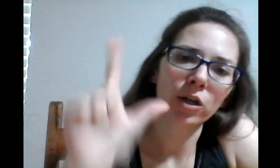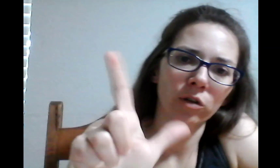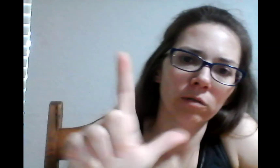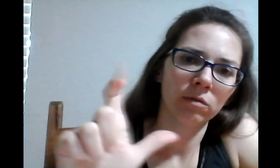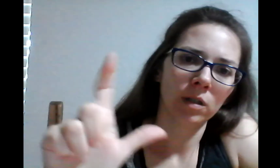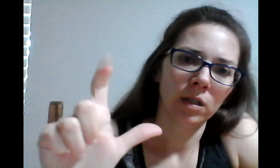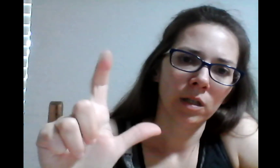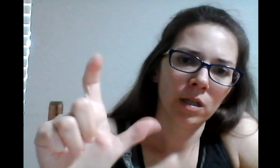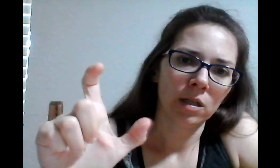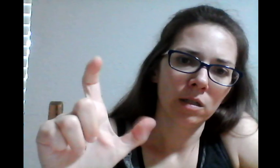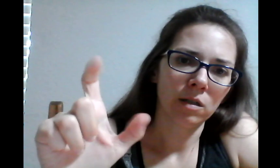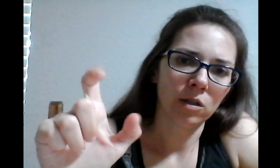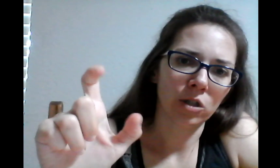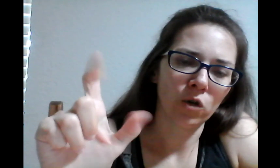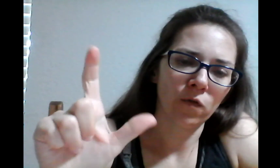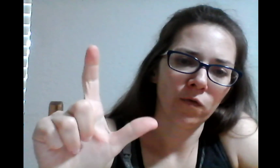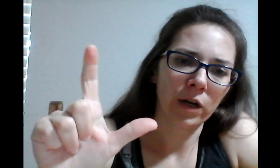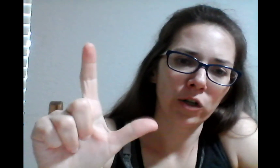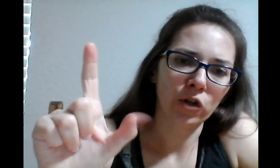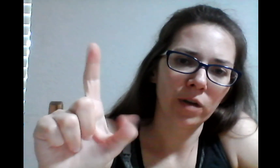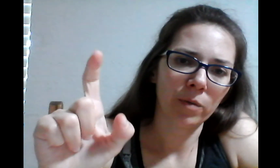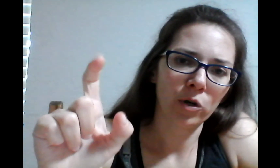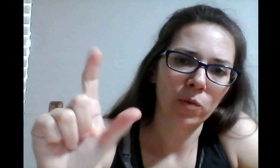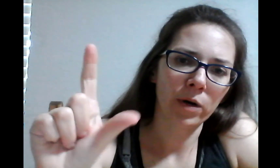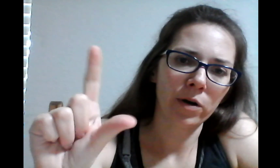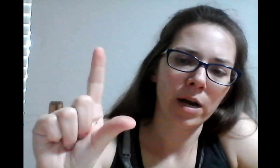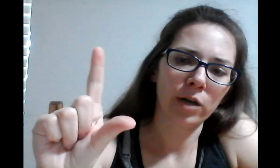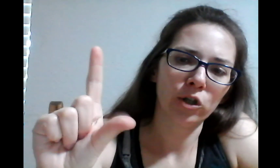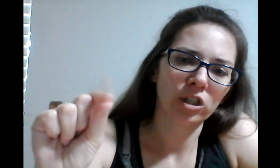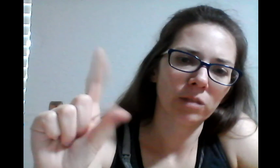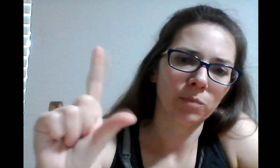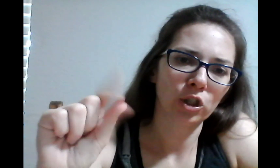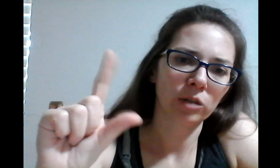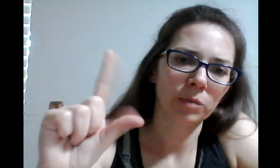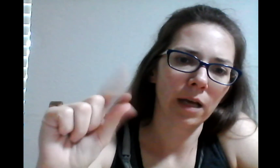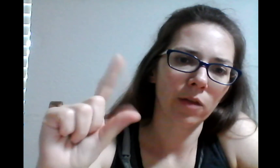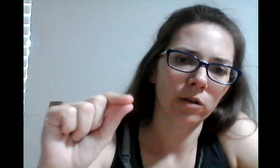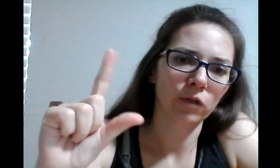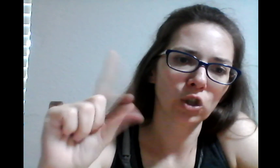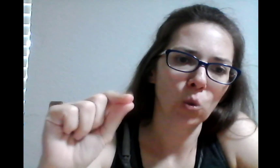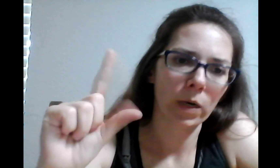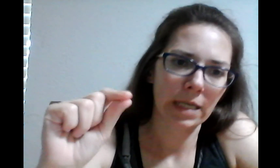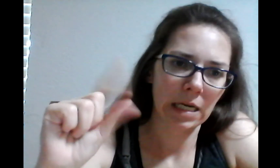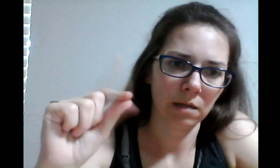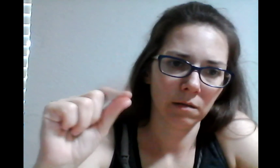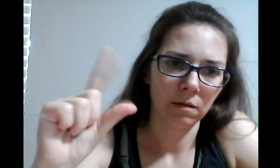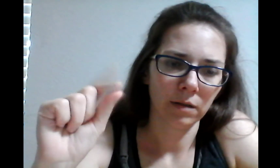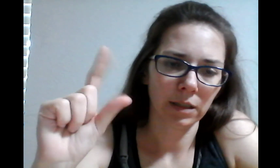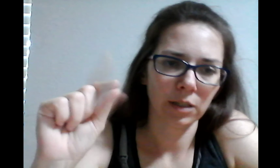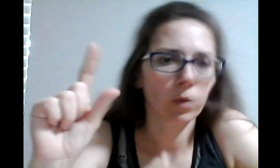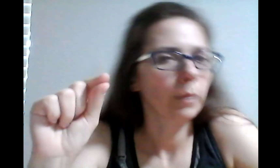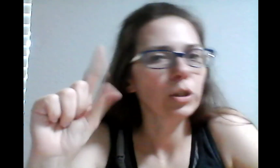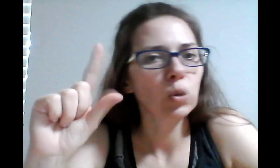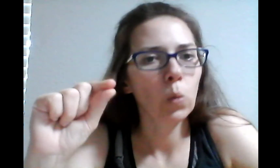your 2 fingers, your thumb and your pointer, and you're just pushing them together for 20. This is going to be